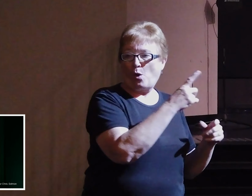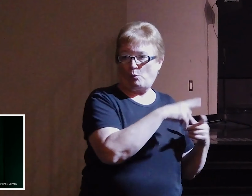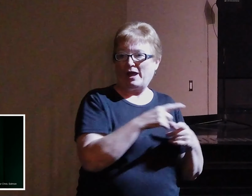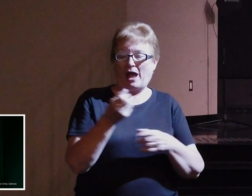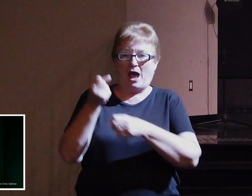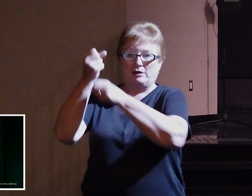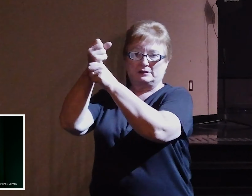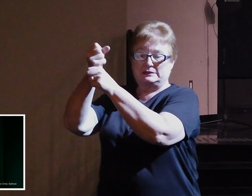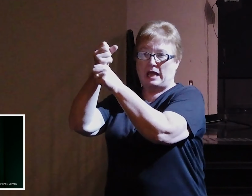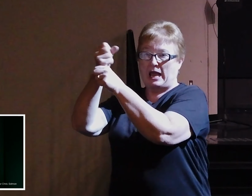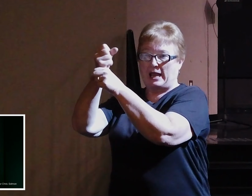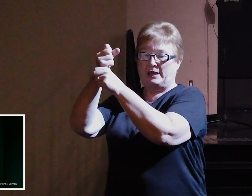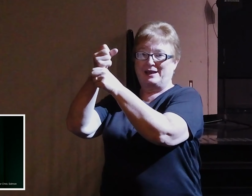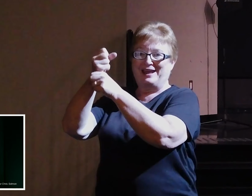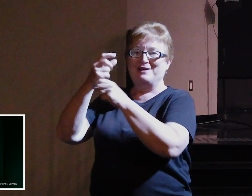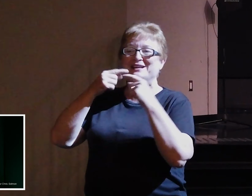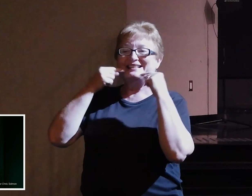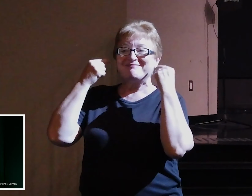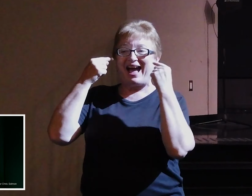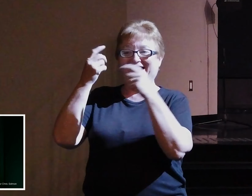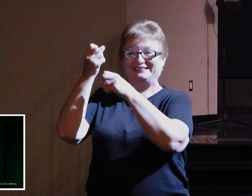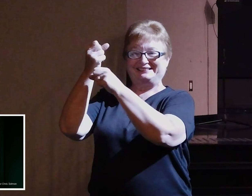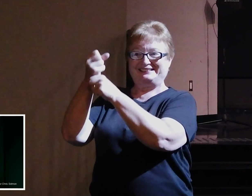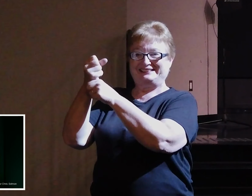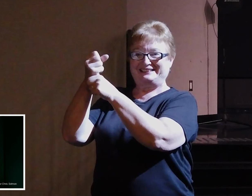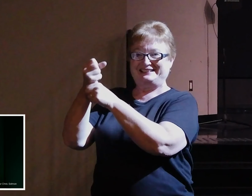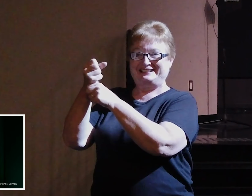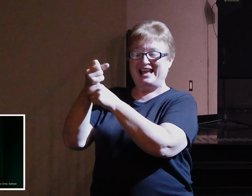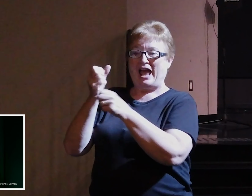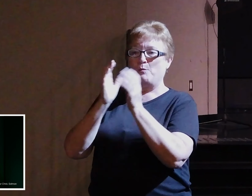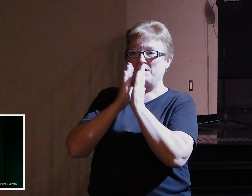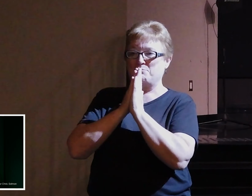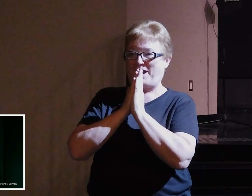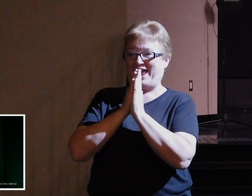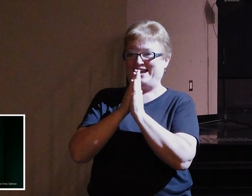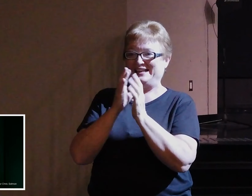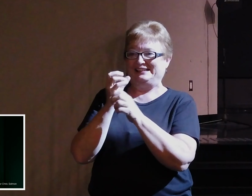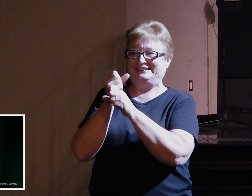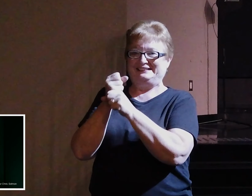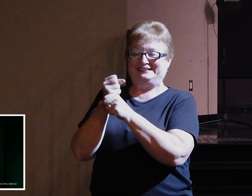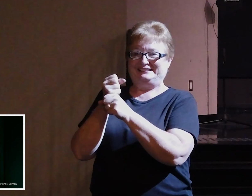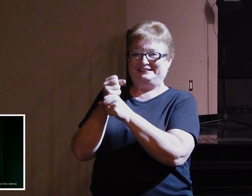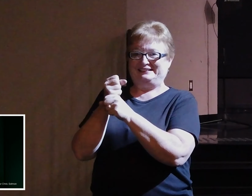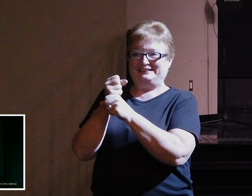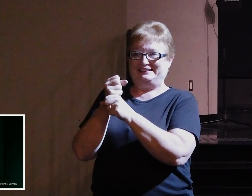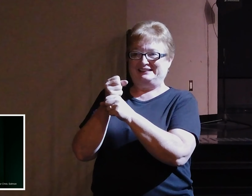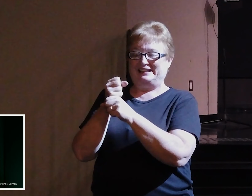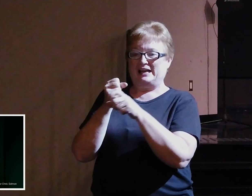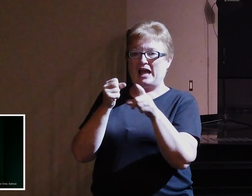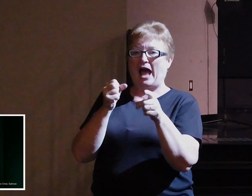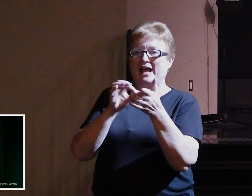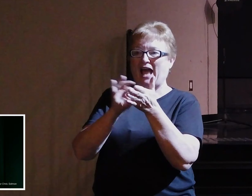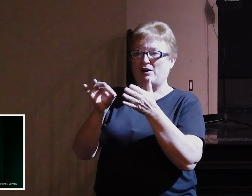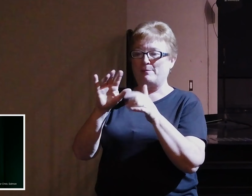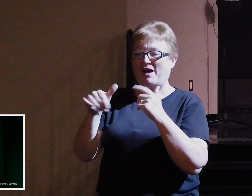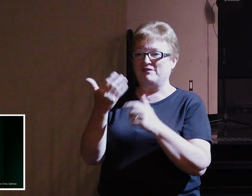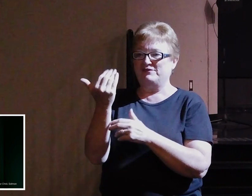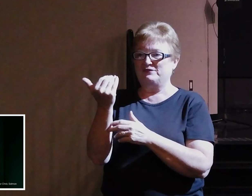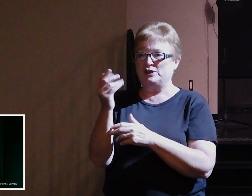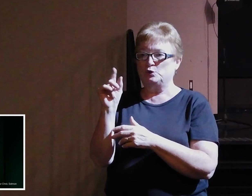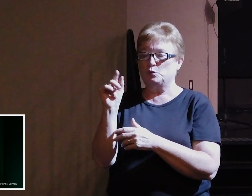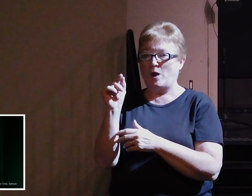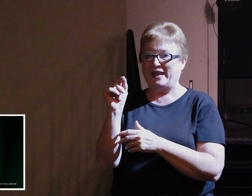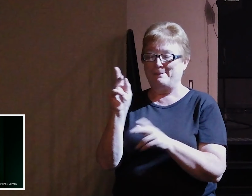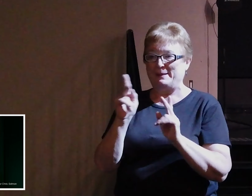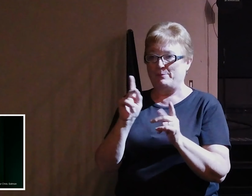signs, we smiled, and we prayed. And I counted between 15 and 20 people in the